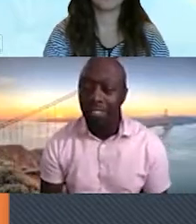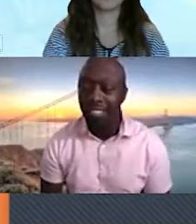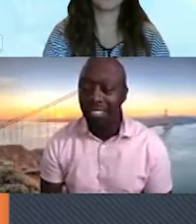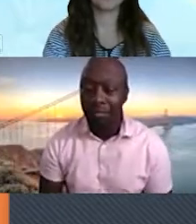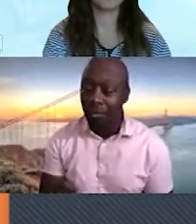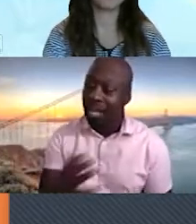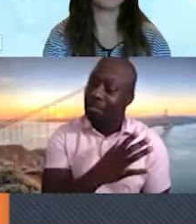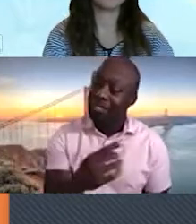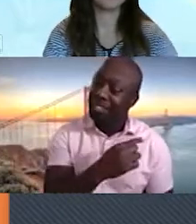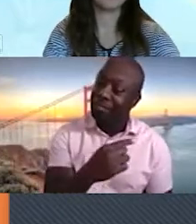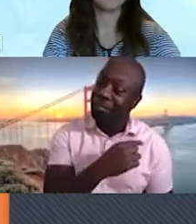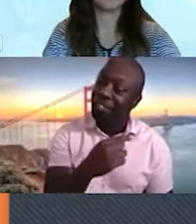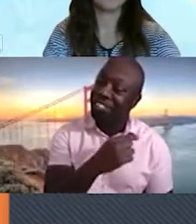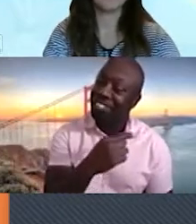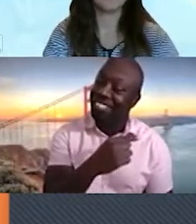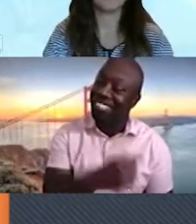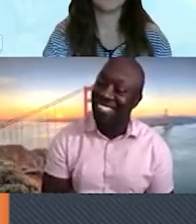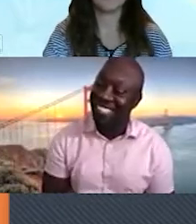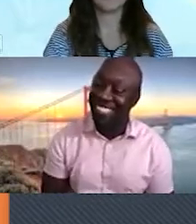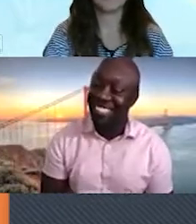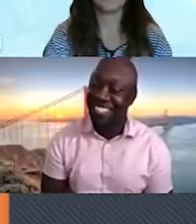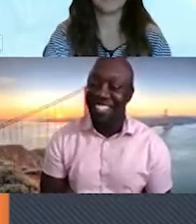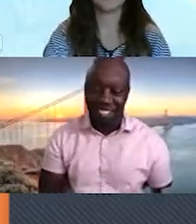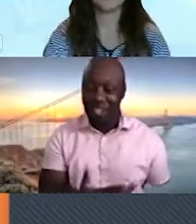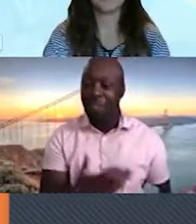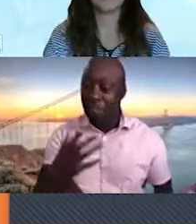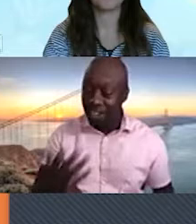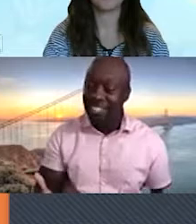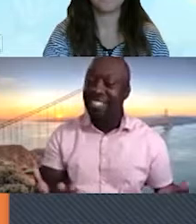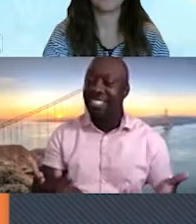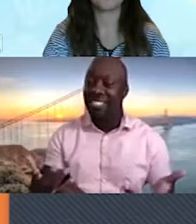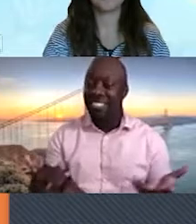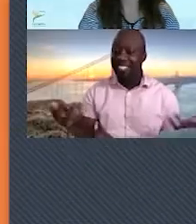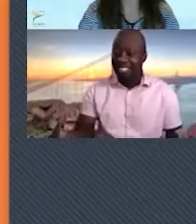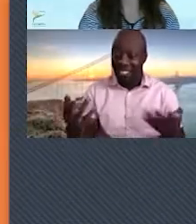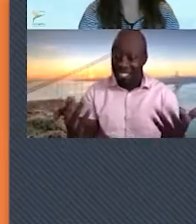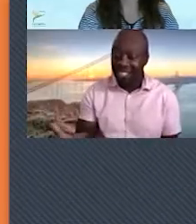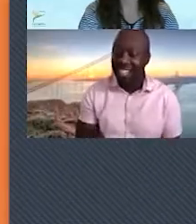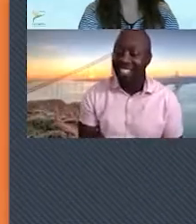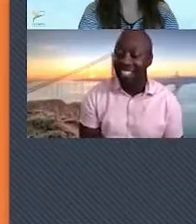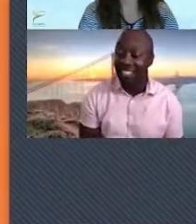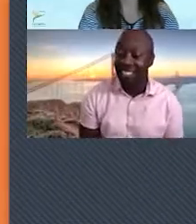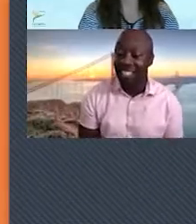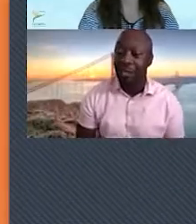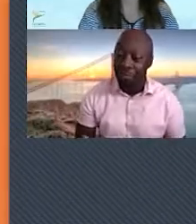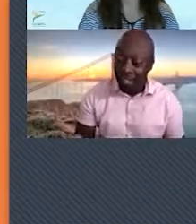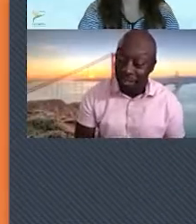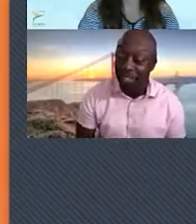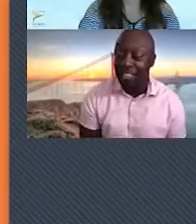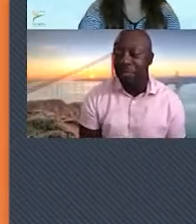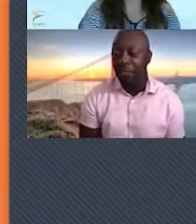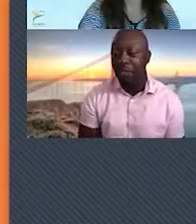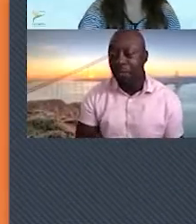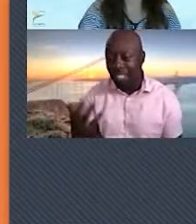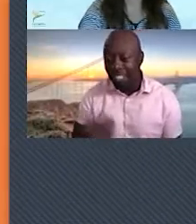school. But what happened to before school? Our parents, educated us, bonded with